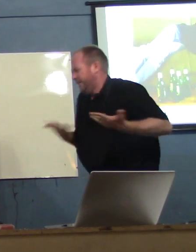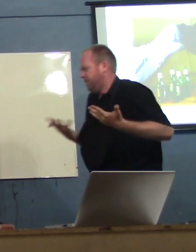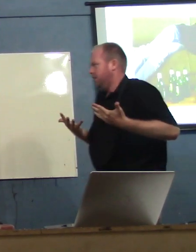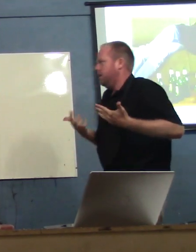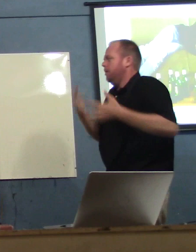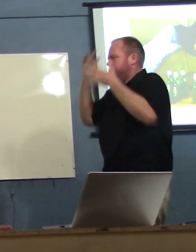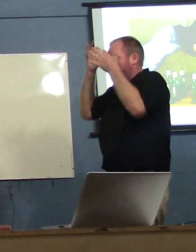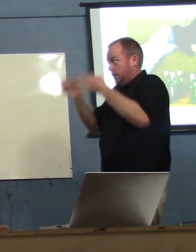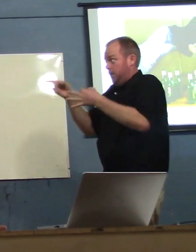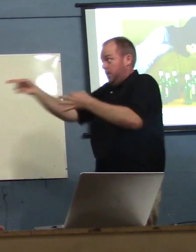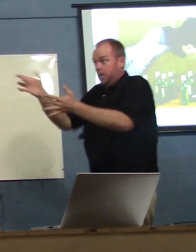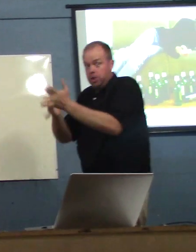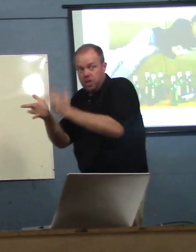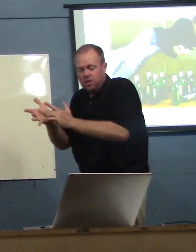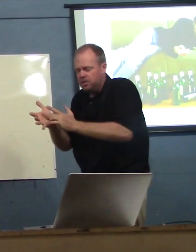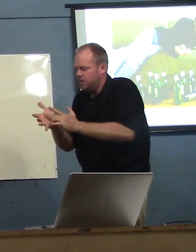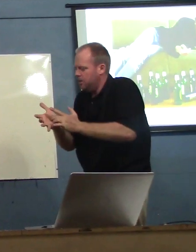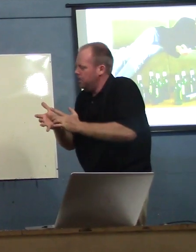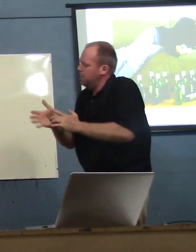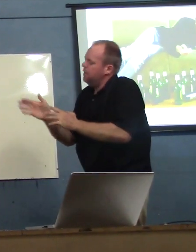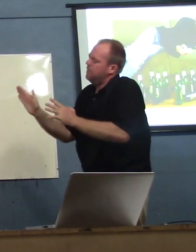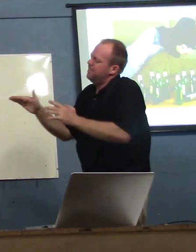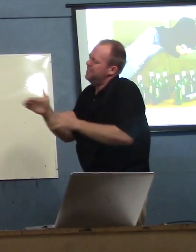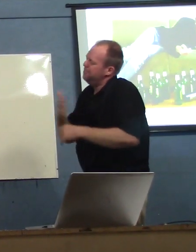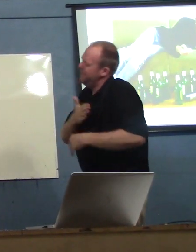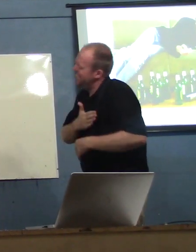I just cannot surrender yet.